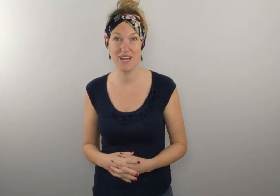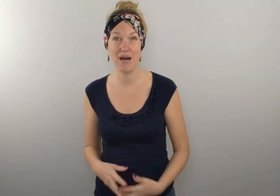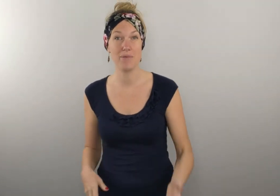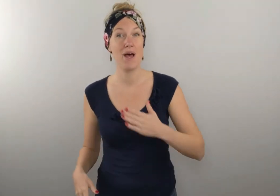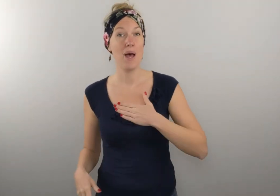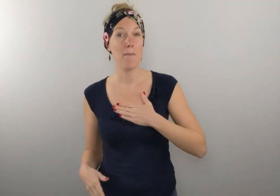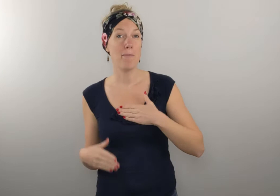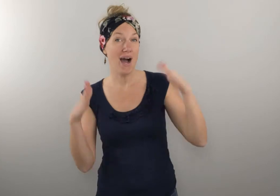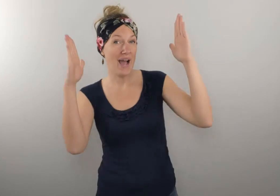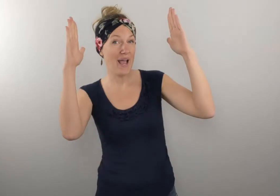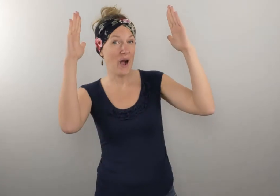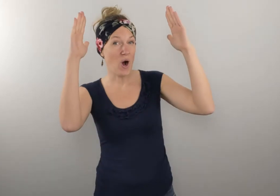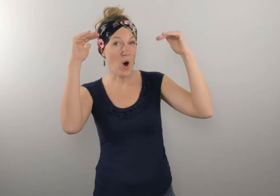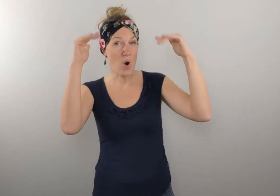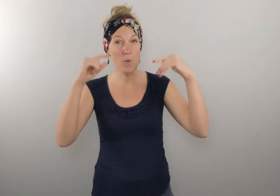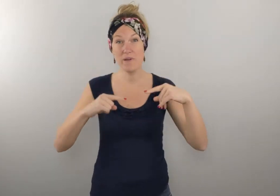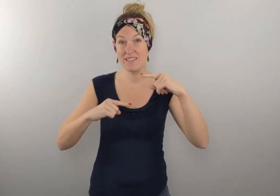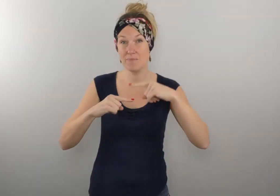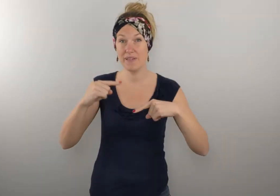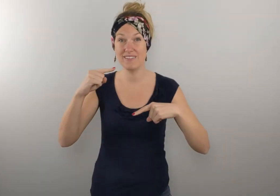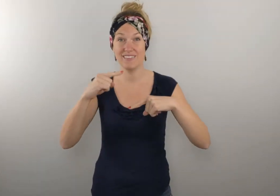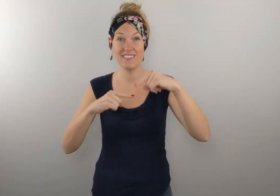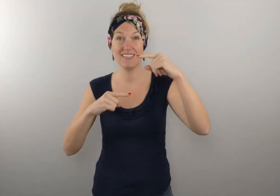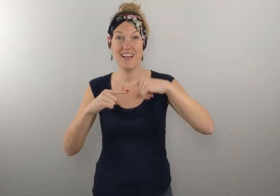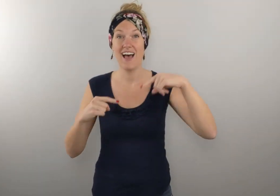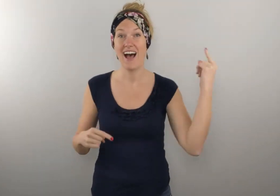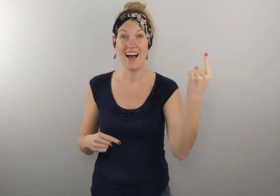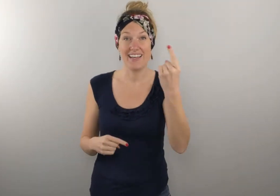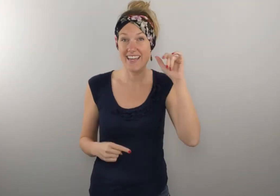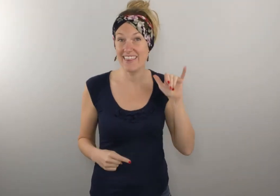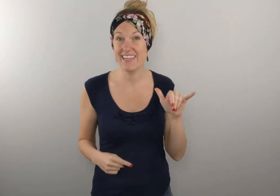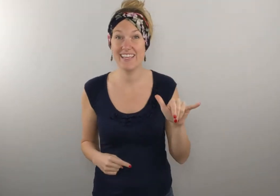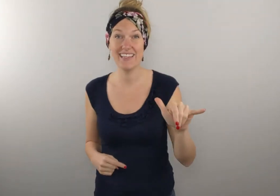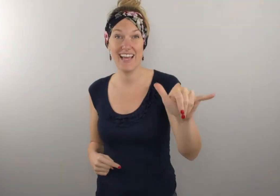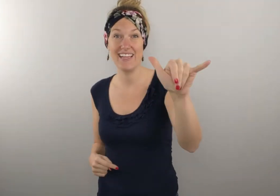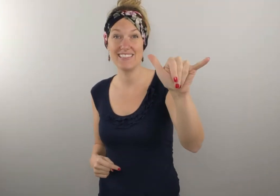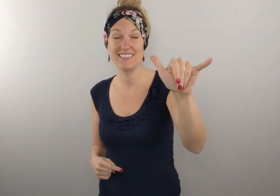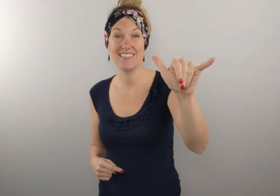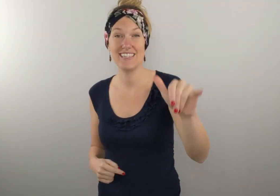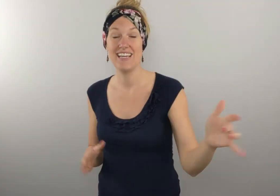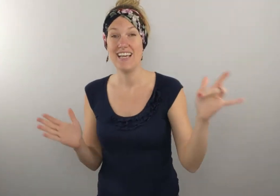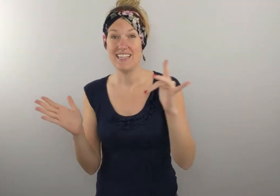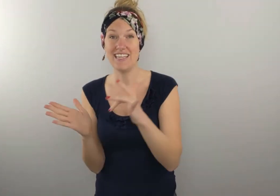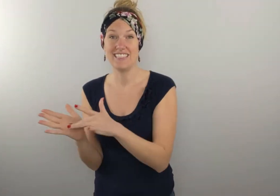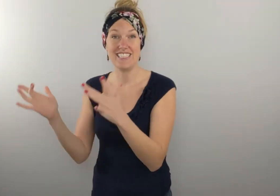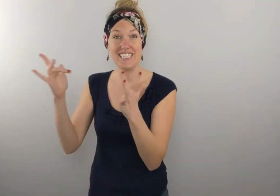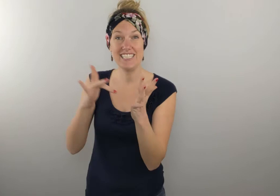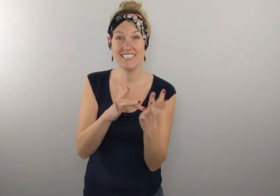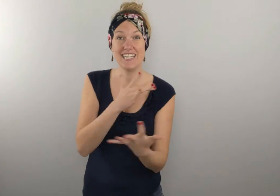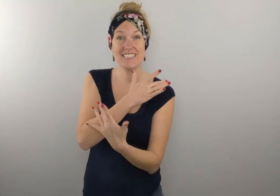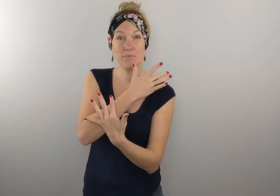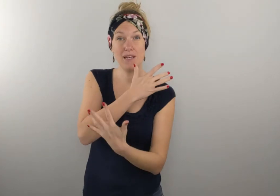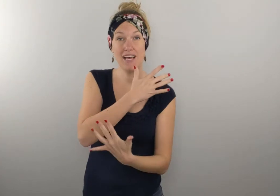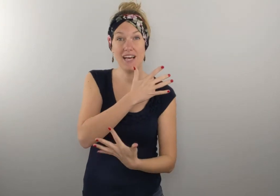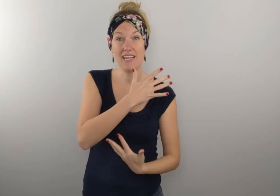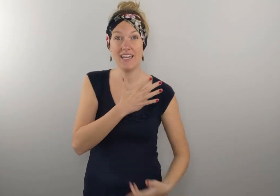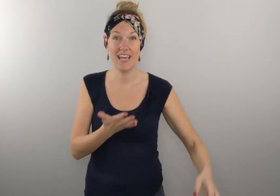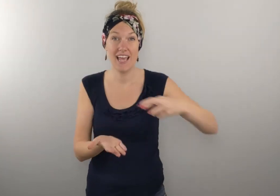top. My hope is built on nothing less than Jesus' blood